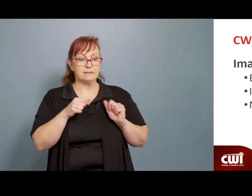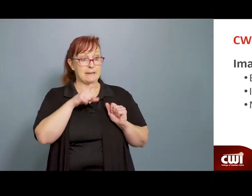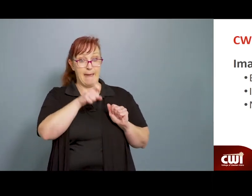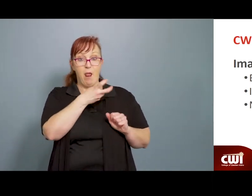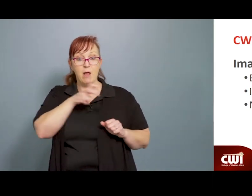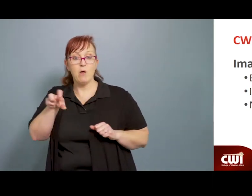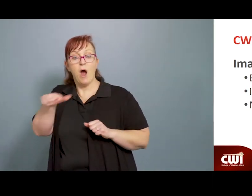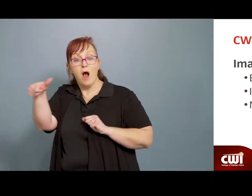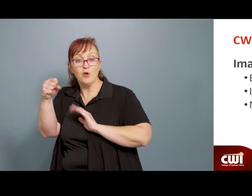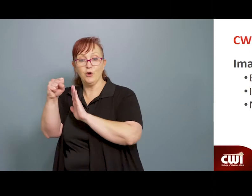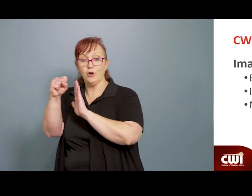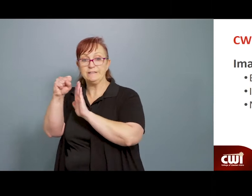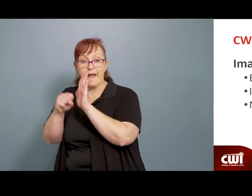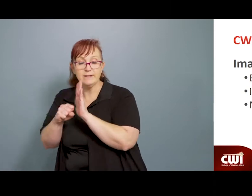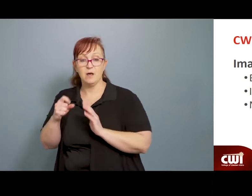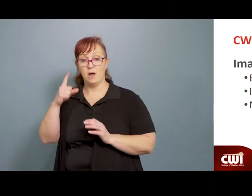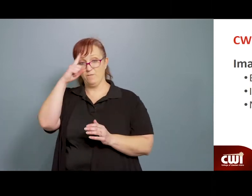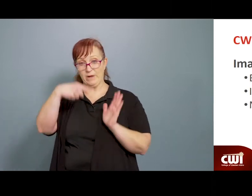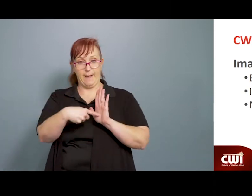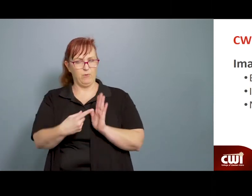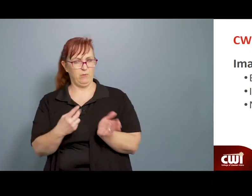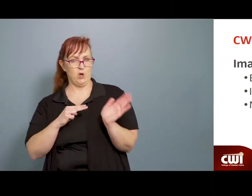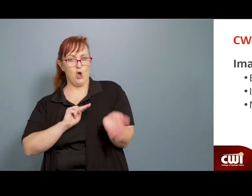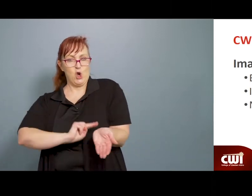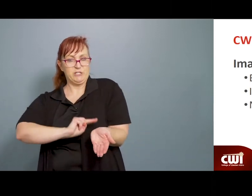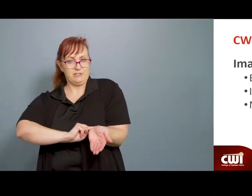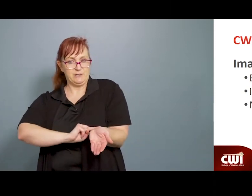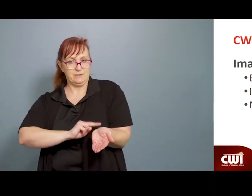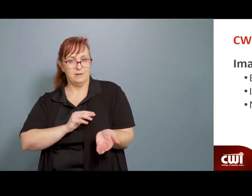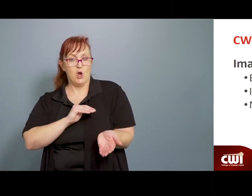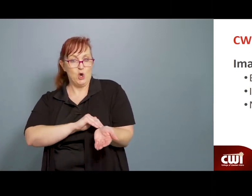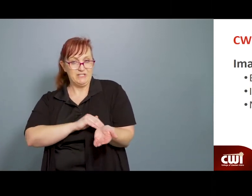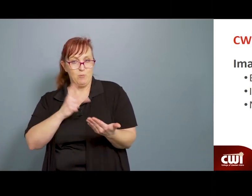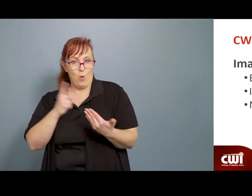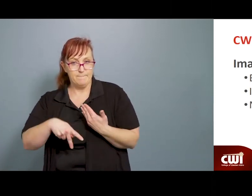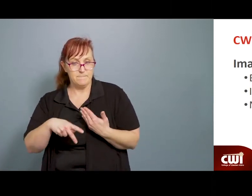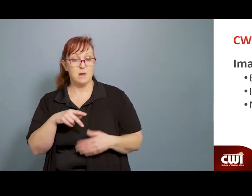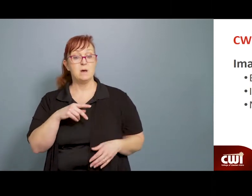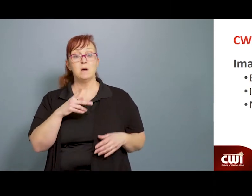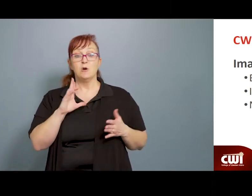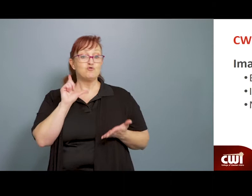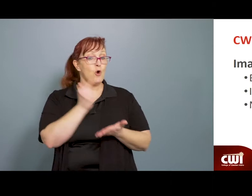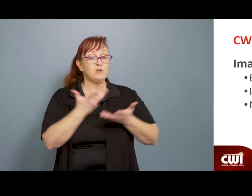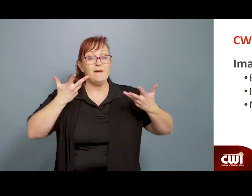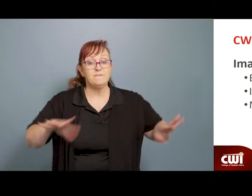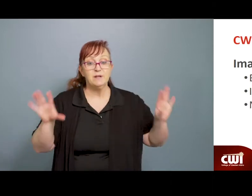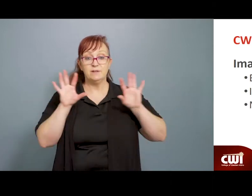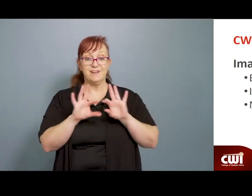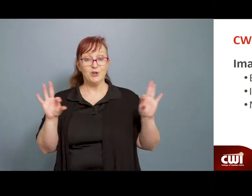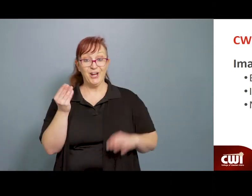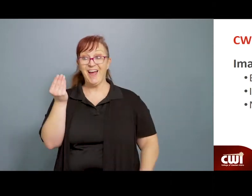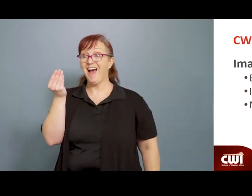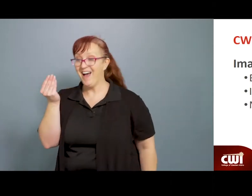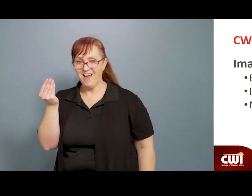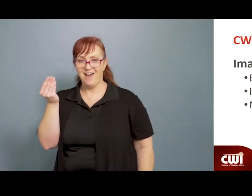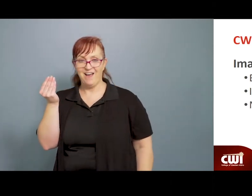employment. And I'll just use an example, nursing is one of them, and find out that the state of Idaho's nursing requirements do